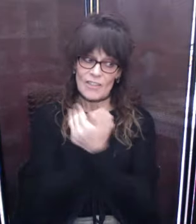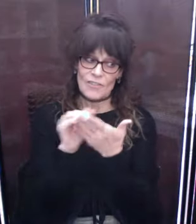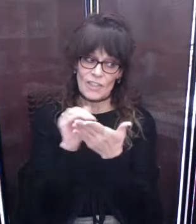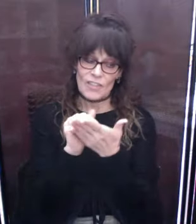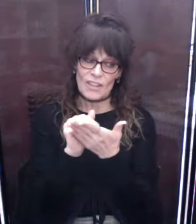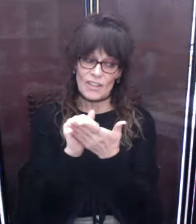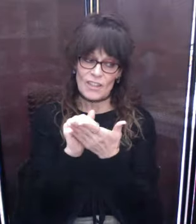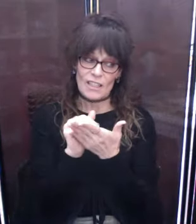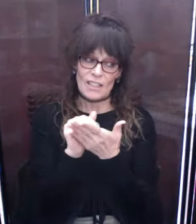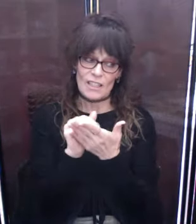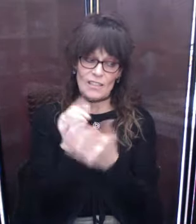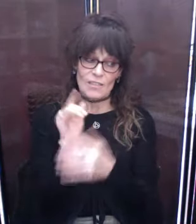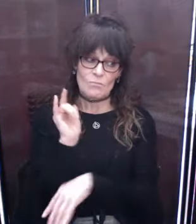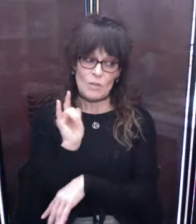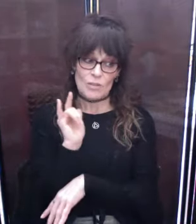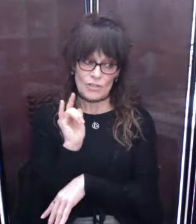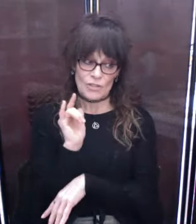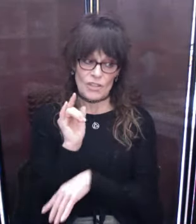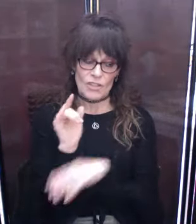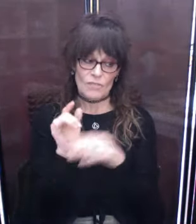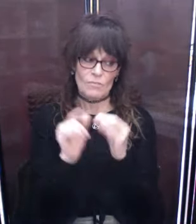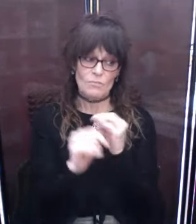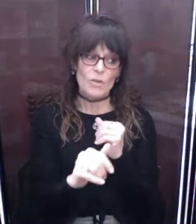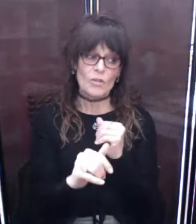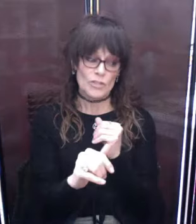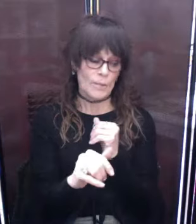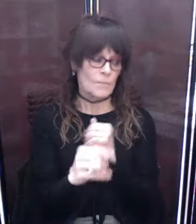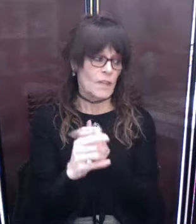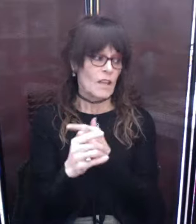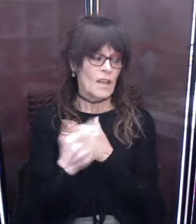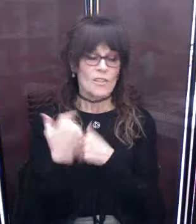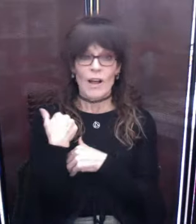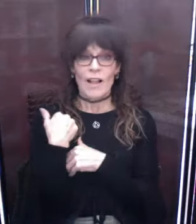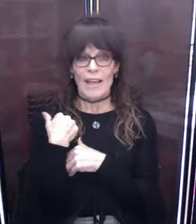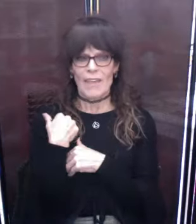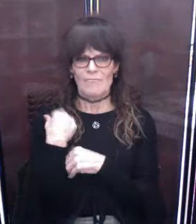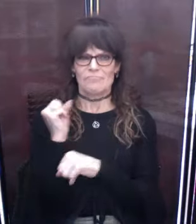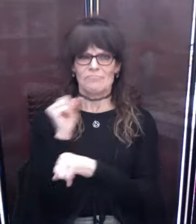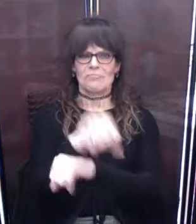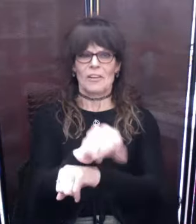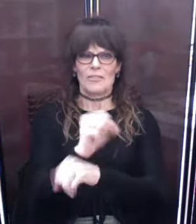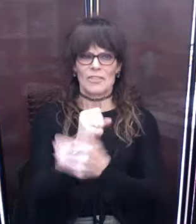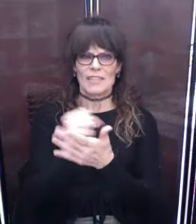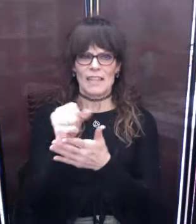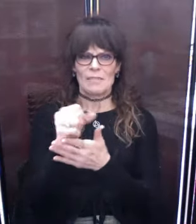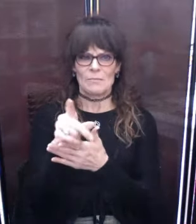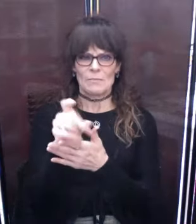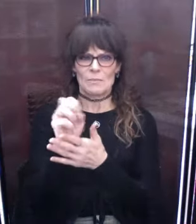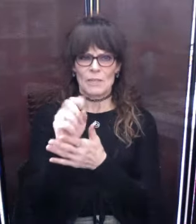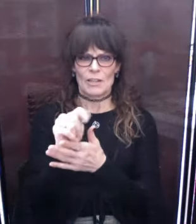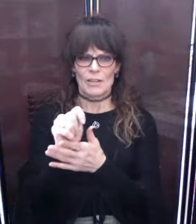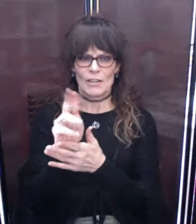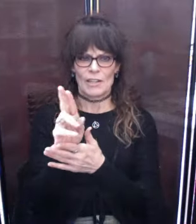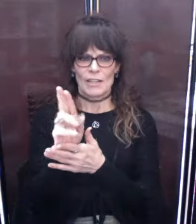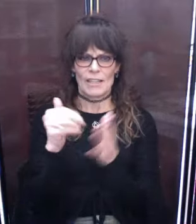that. And I figured I'll have St. Peter over a barrel, right? I'll use their own marketing against them. This is great. I